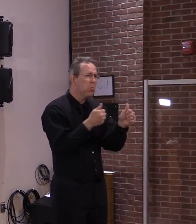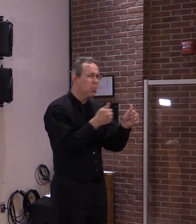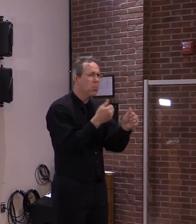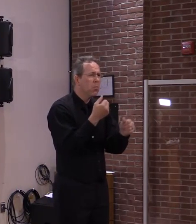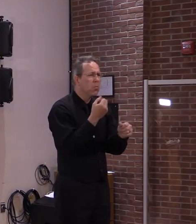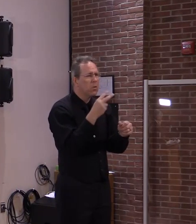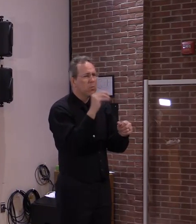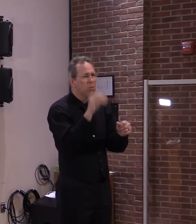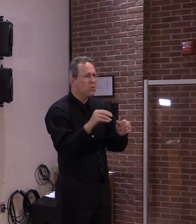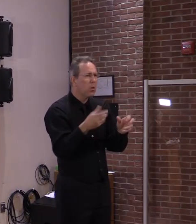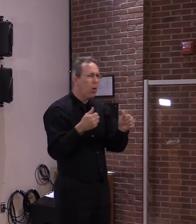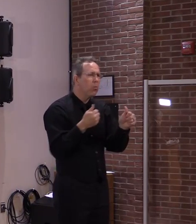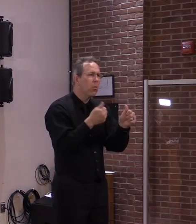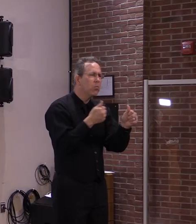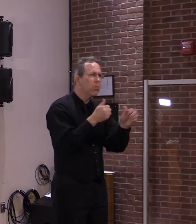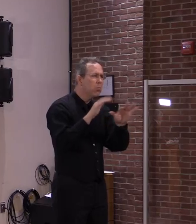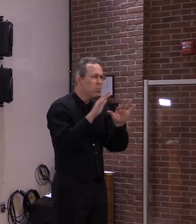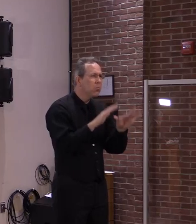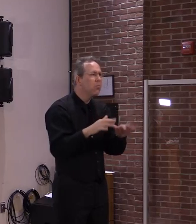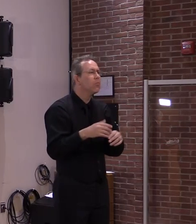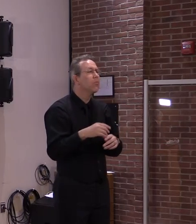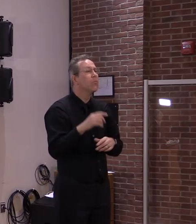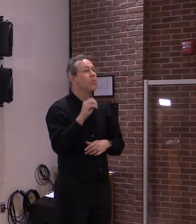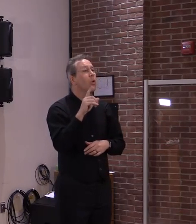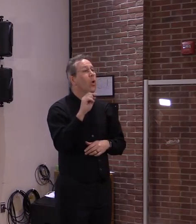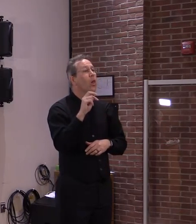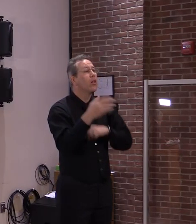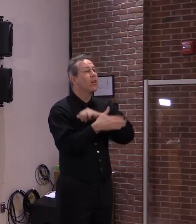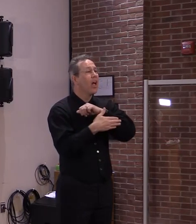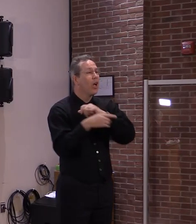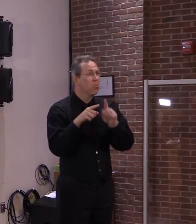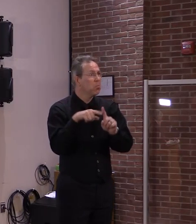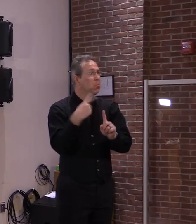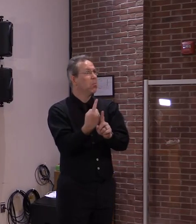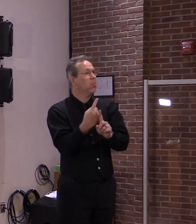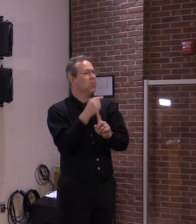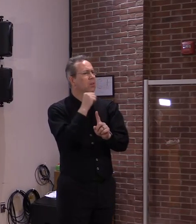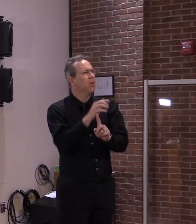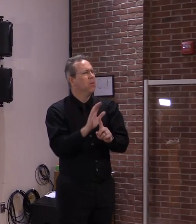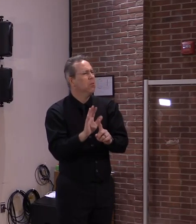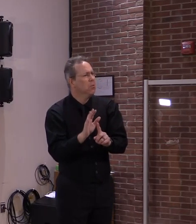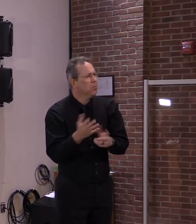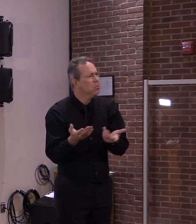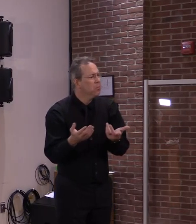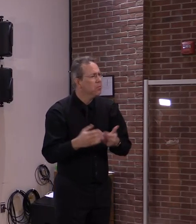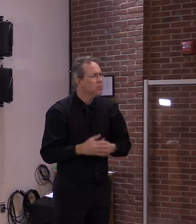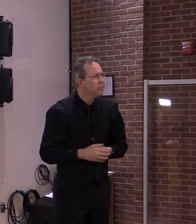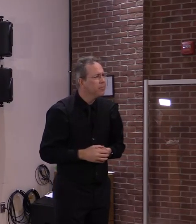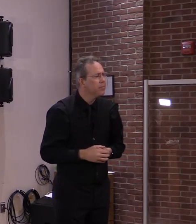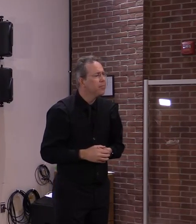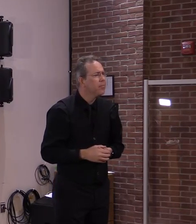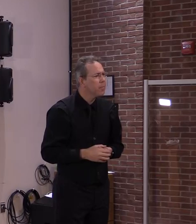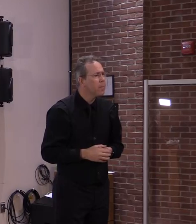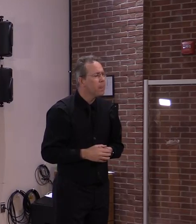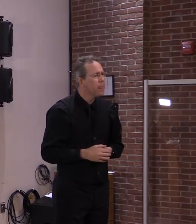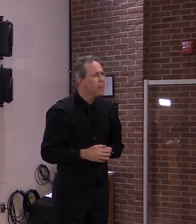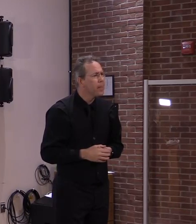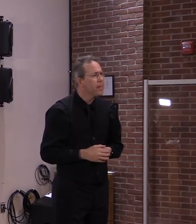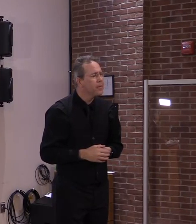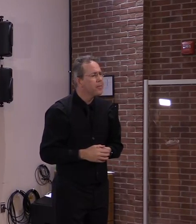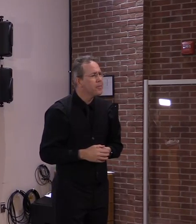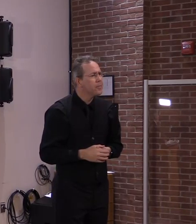Orleans isn't too much of an outlier in terms of that population with